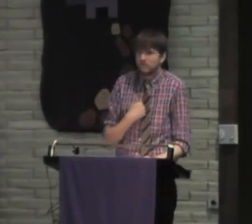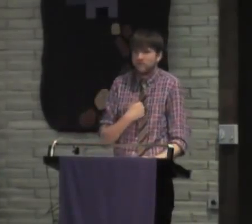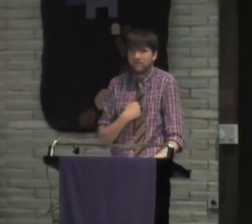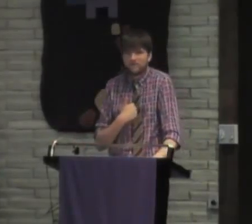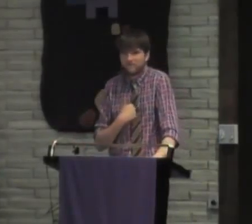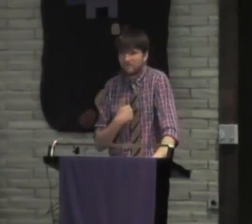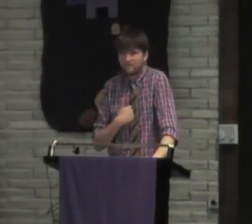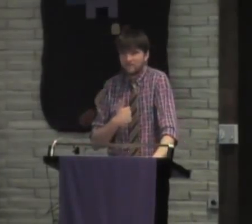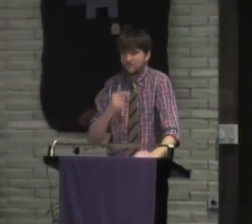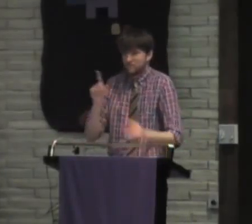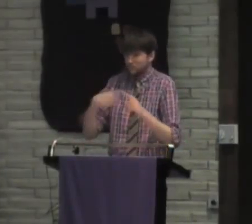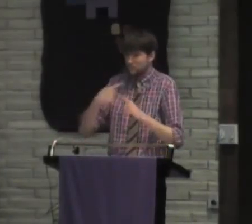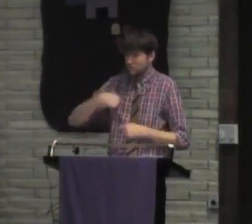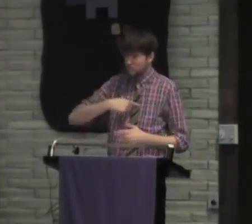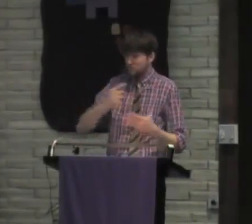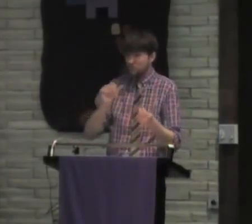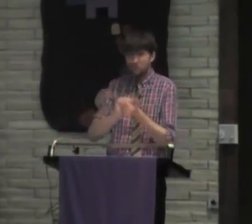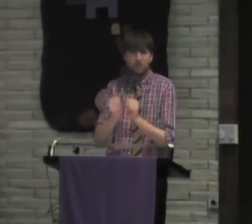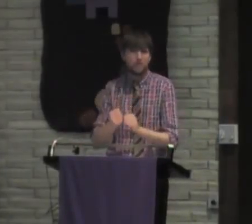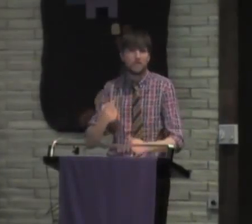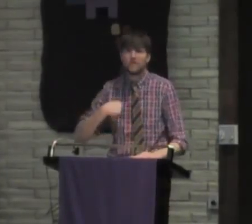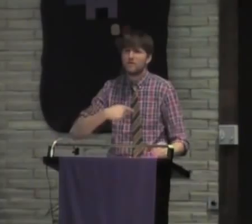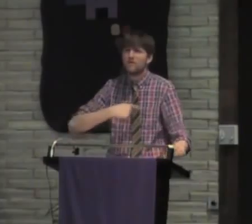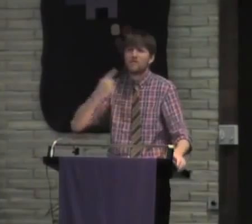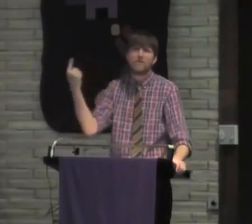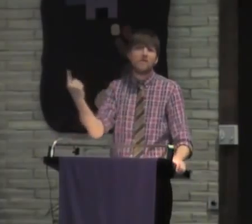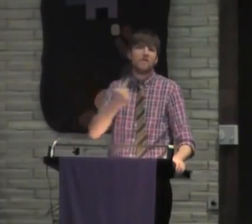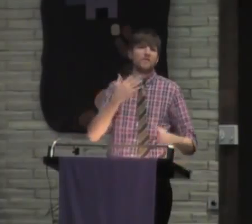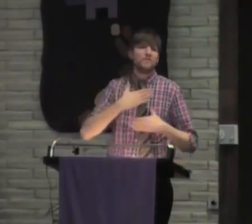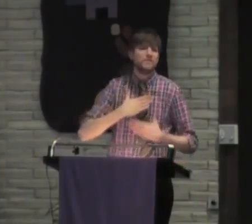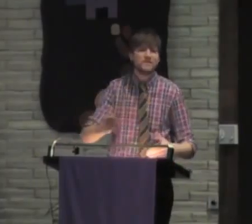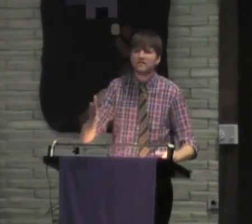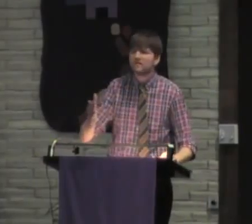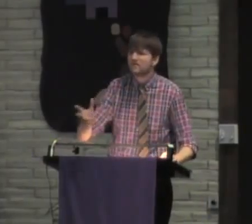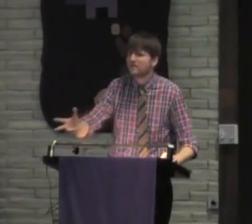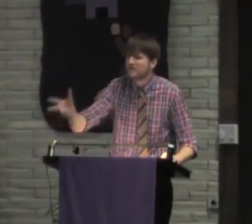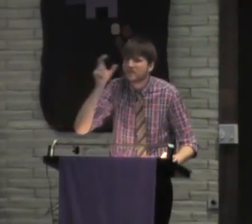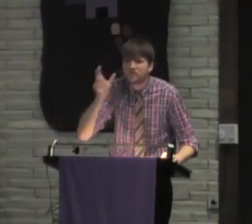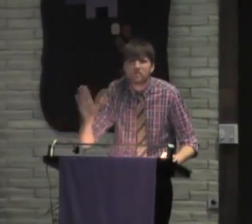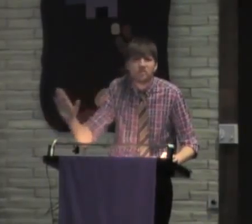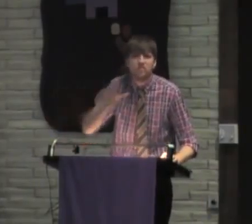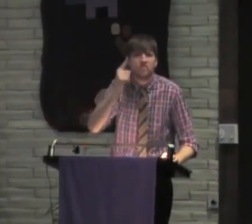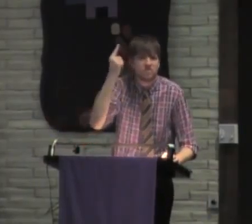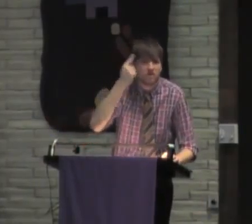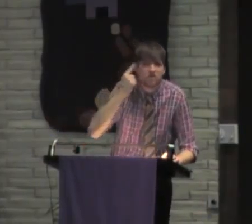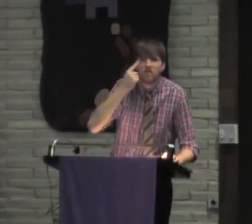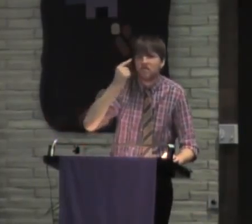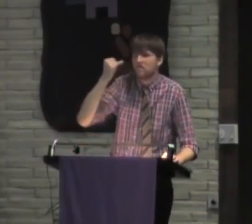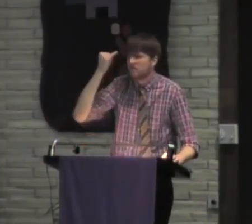You know that there's something in church that we want to see changed or added or whatever. It's not just the pastor's job.